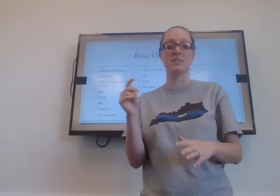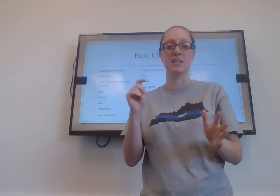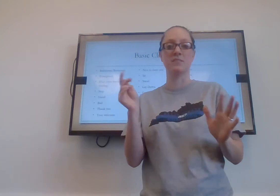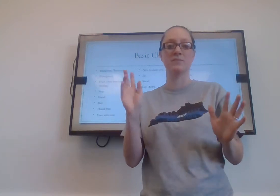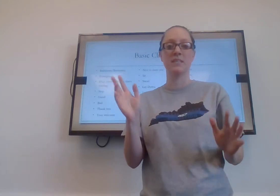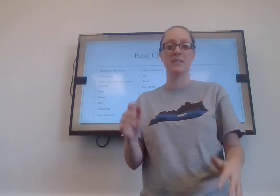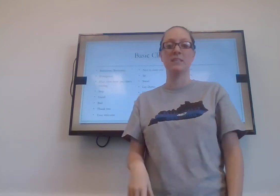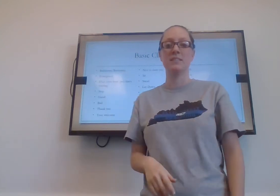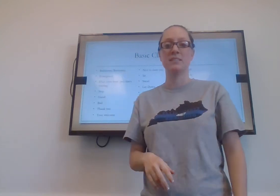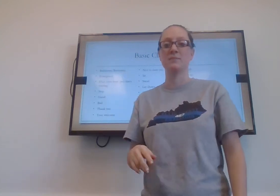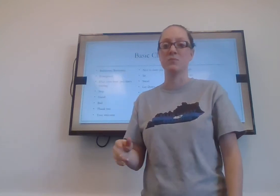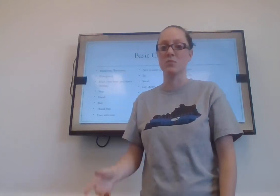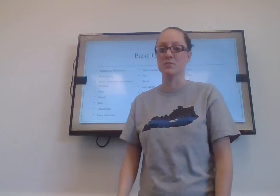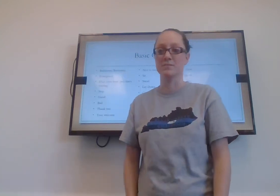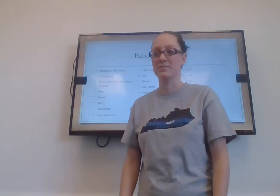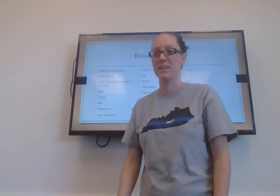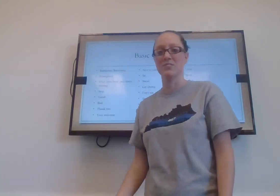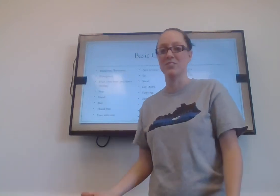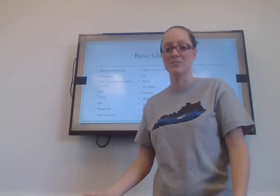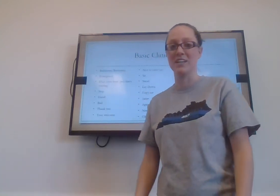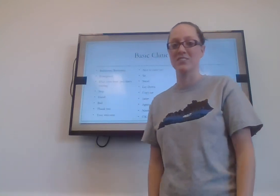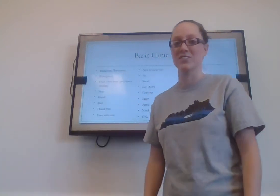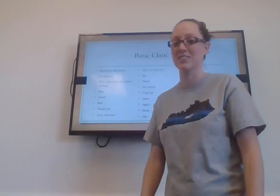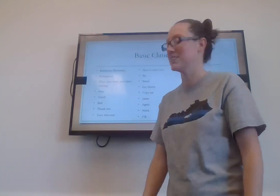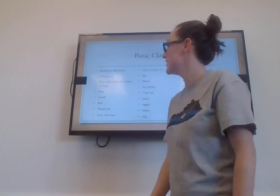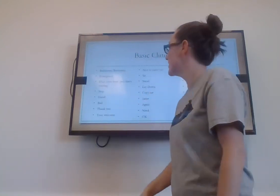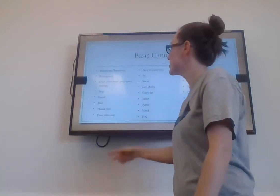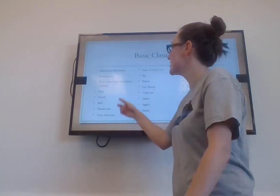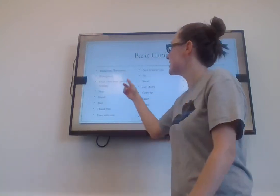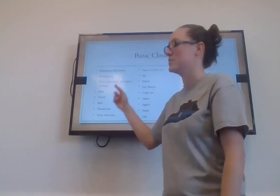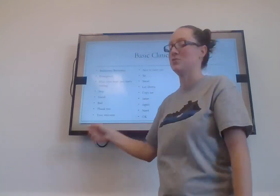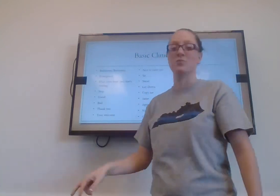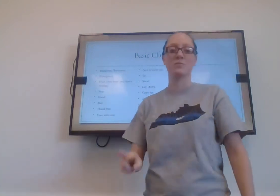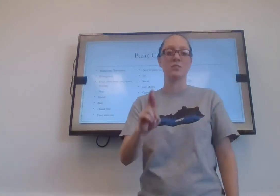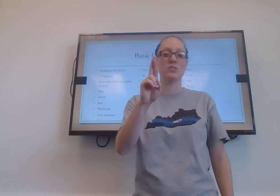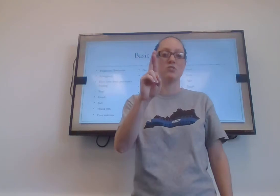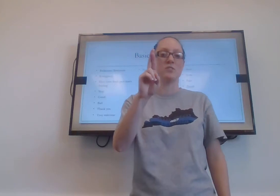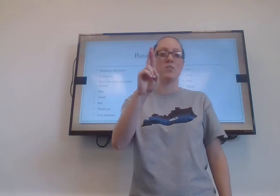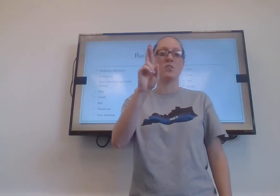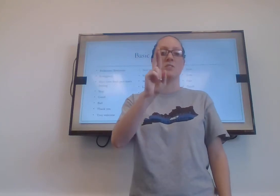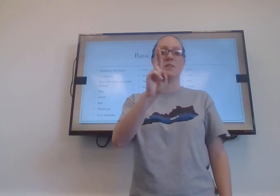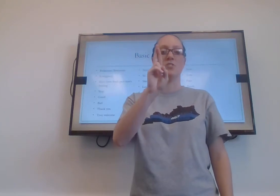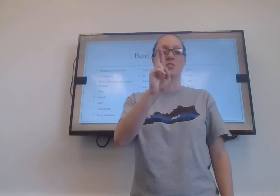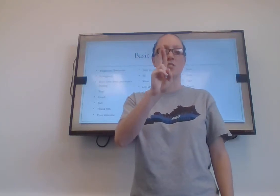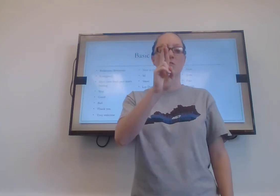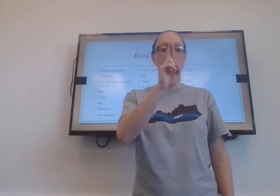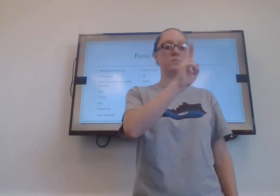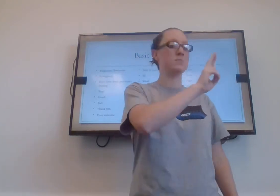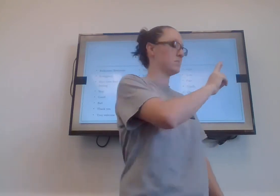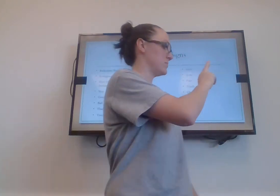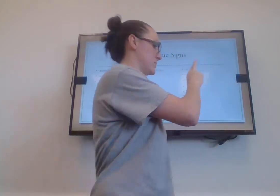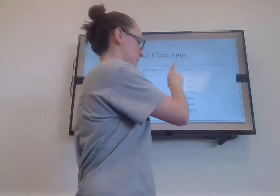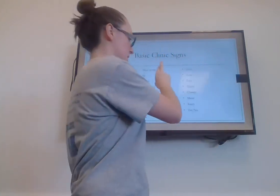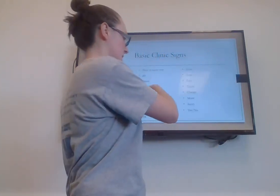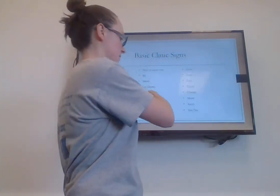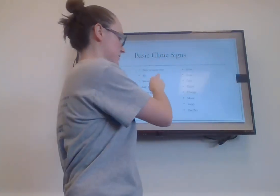kind of more, I don't know. I just don't like it. So I say restroom. So restroom's an R, and you just go left to